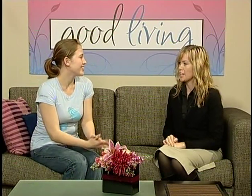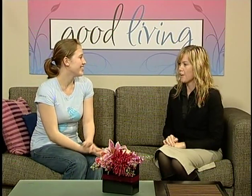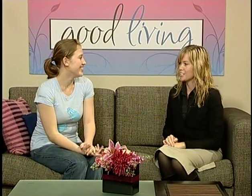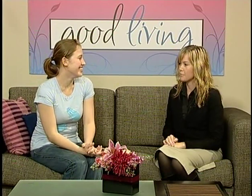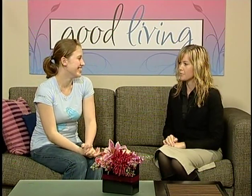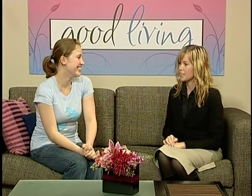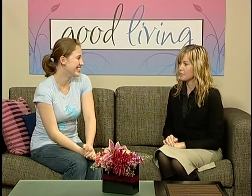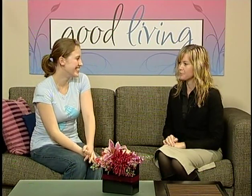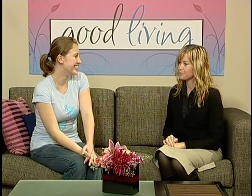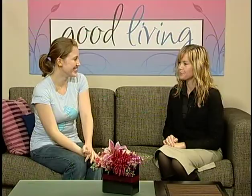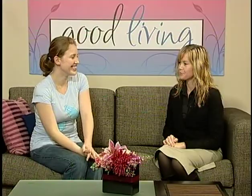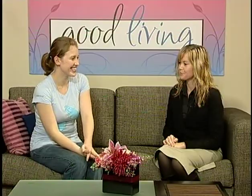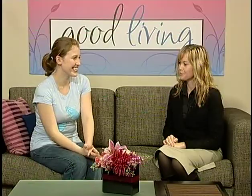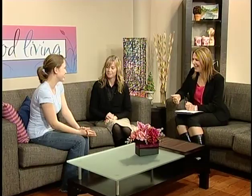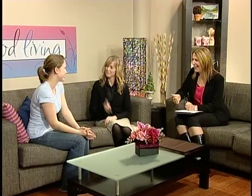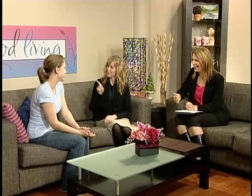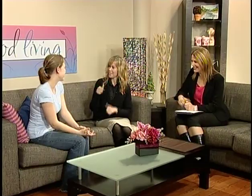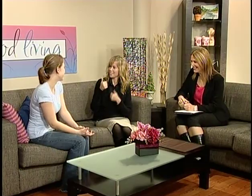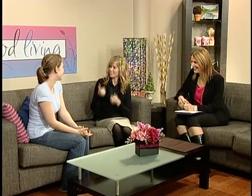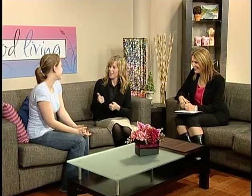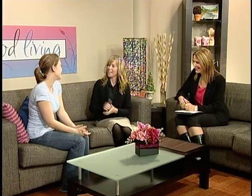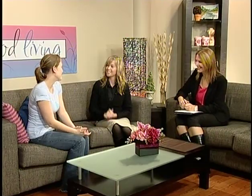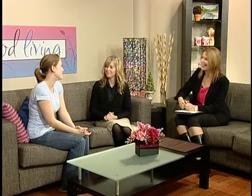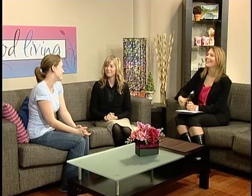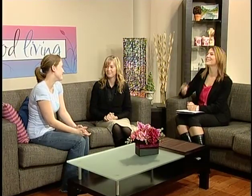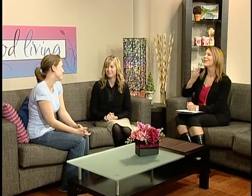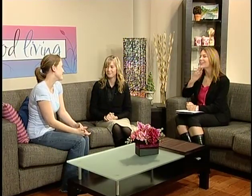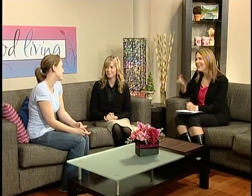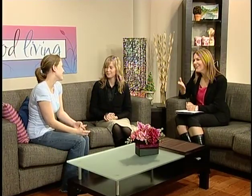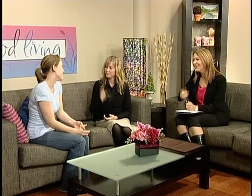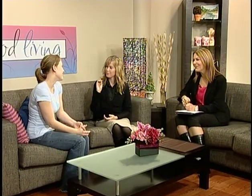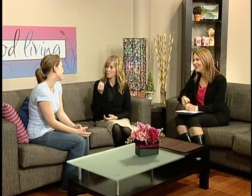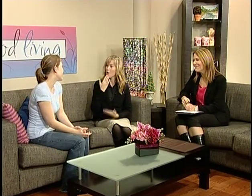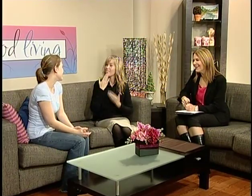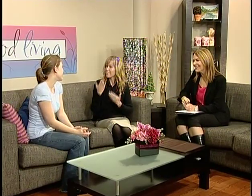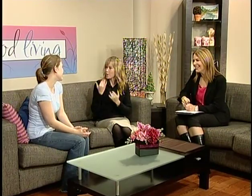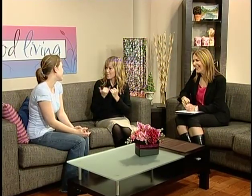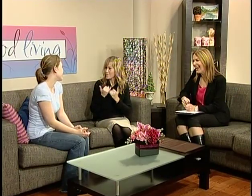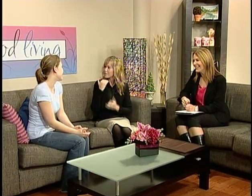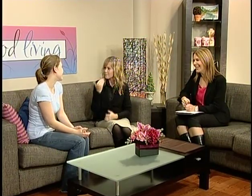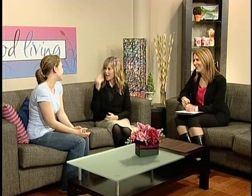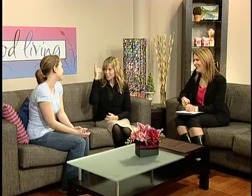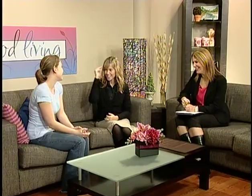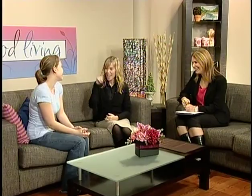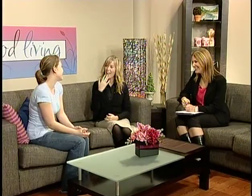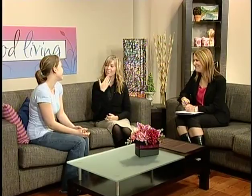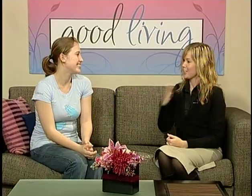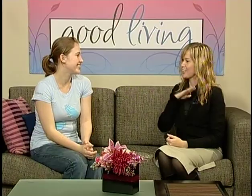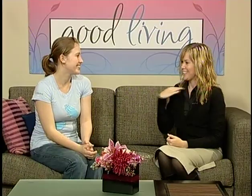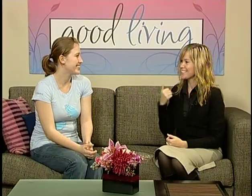to their character. Yeah. That's great. So thank you very much, Jenna, and thank you,